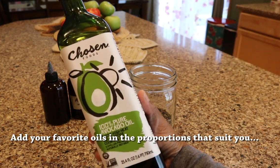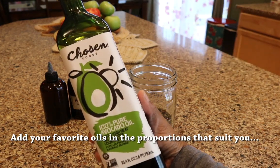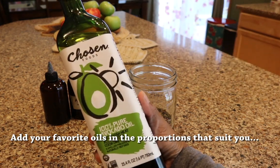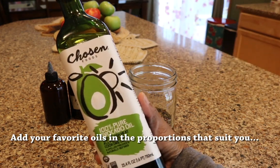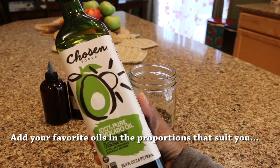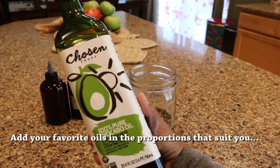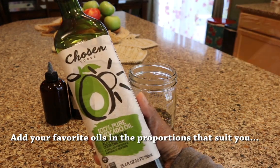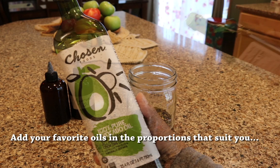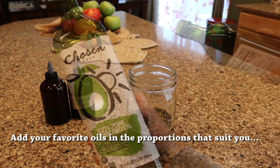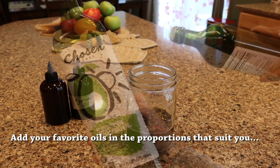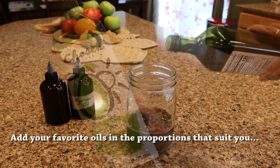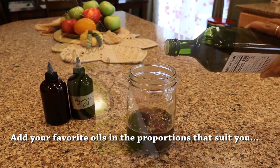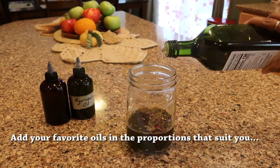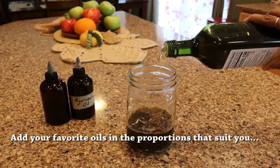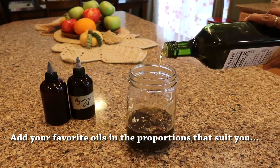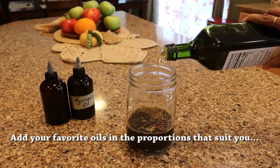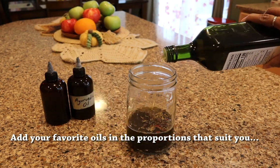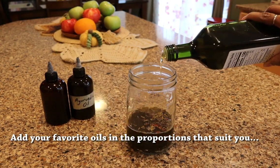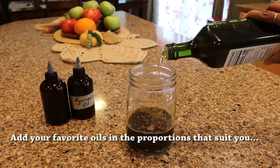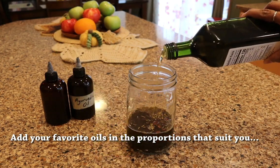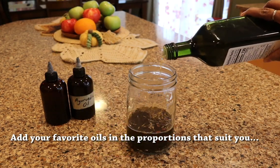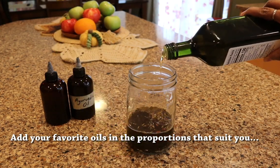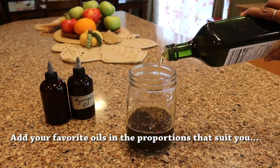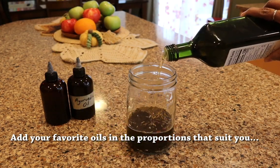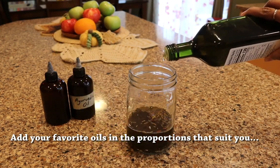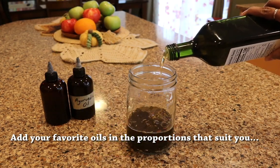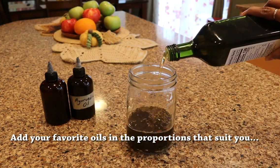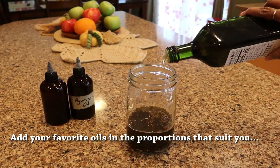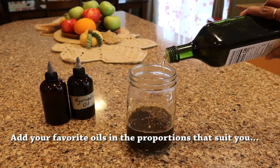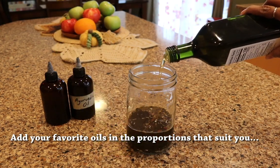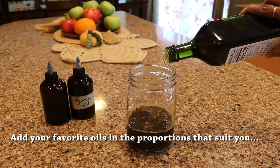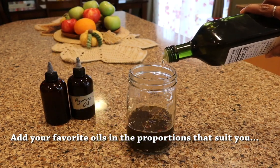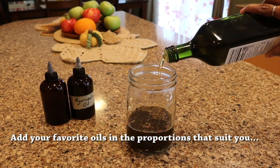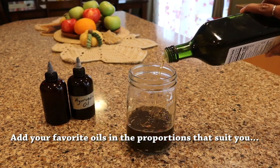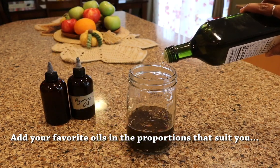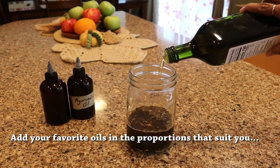because I just happen to like that one and I have it readily available.